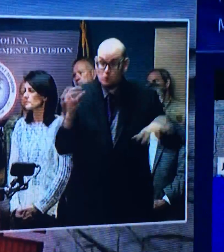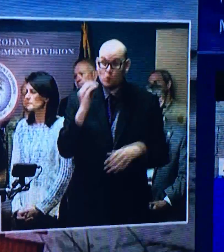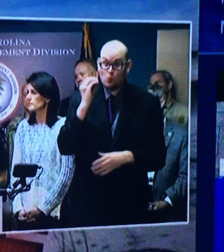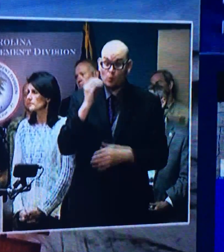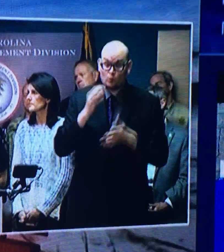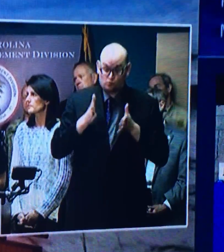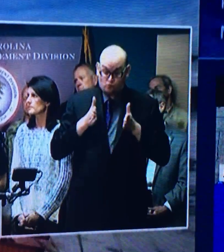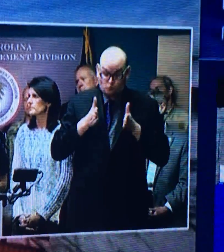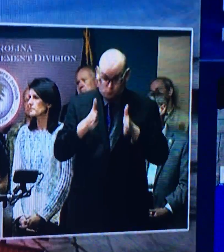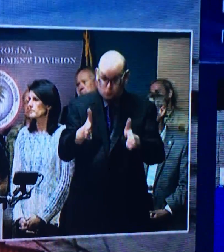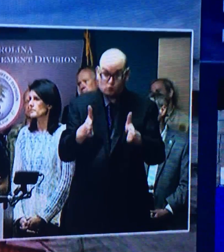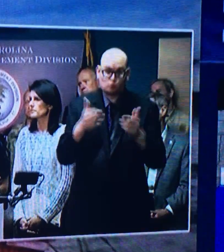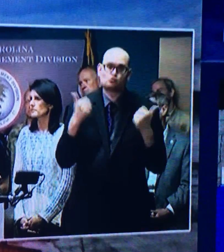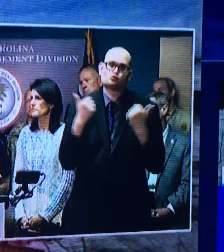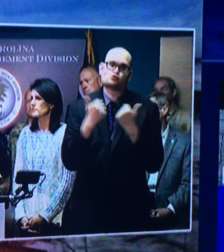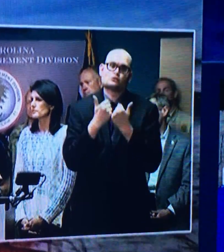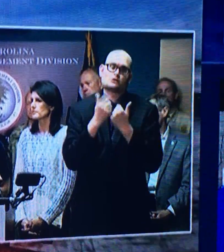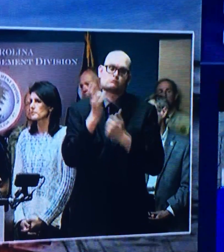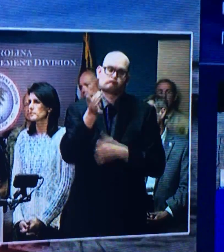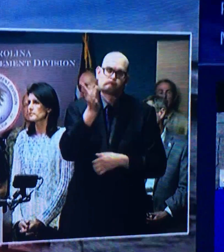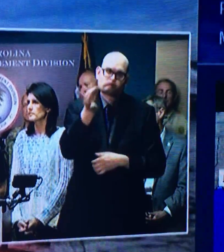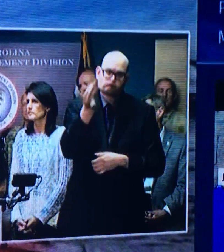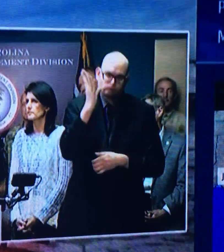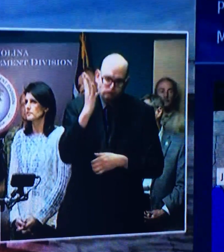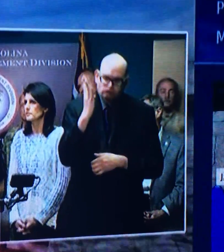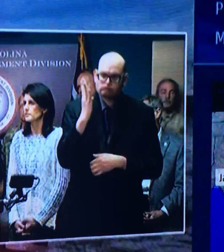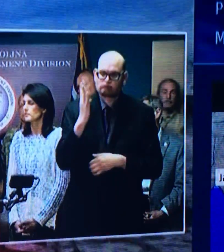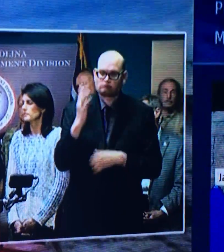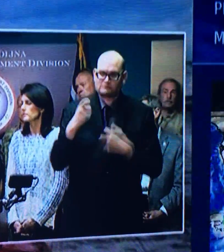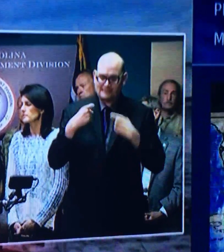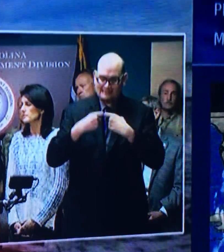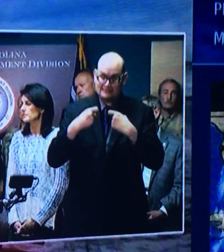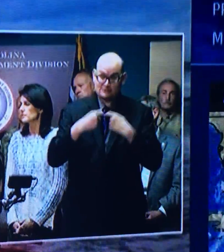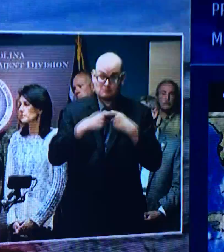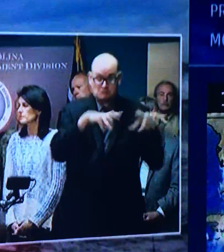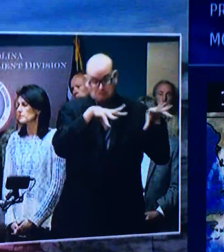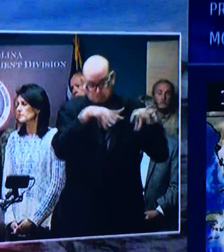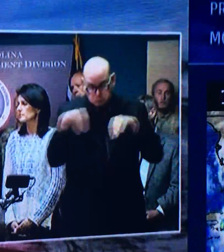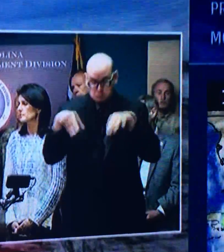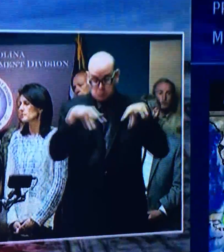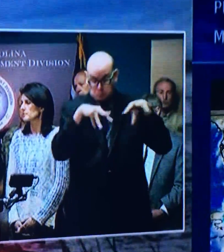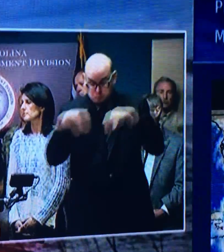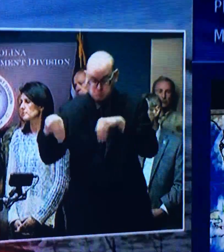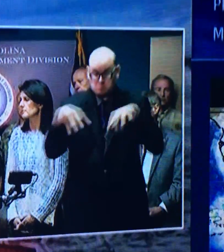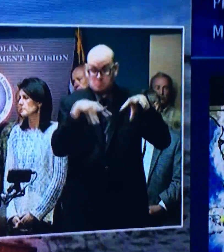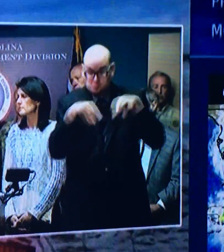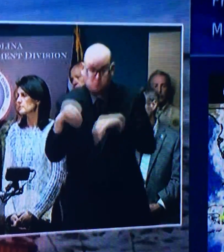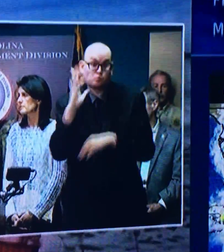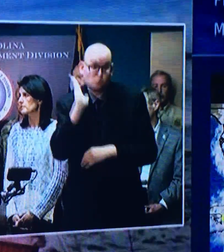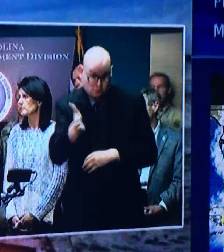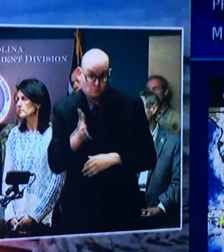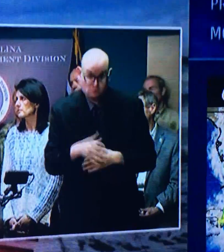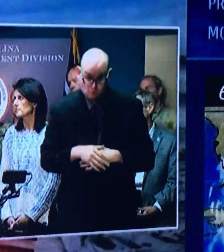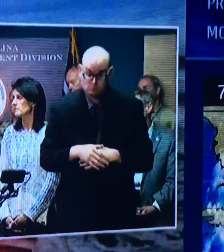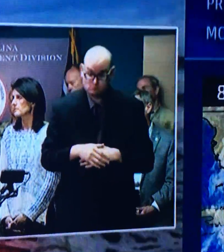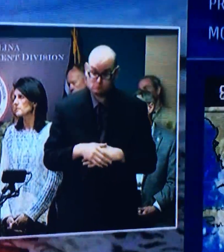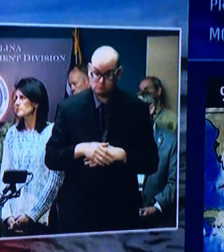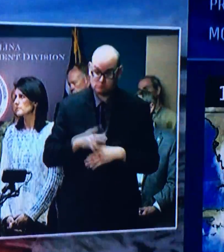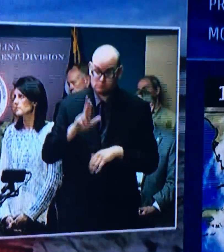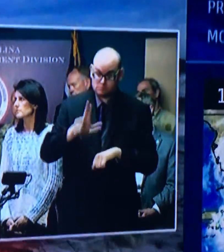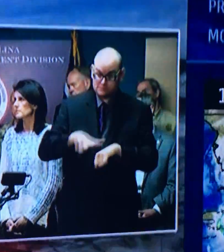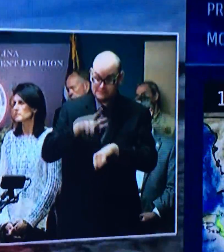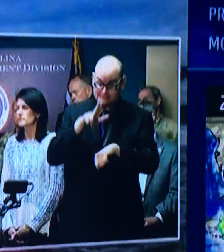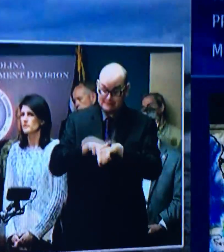and widespread long-duration power outages could also occur. The National Weather Service continues to urge anyone living in